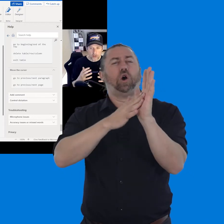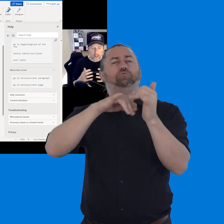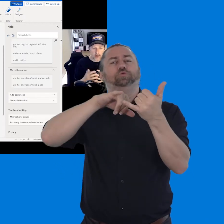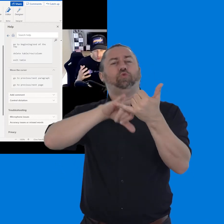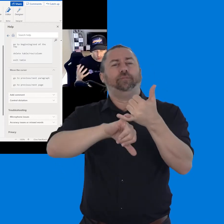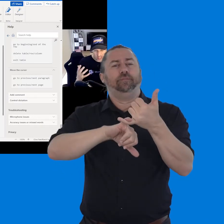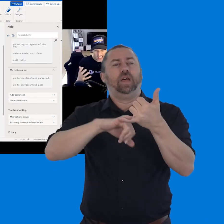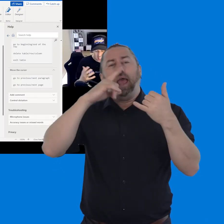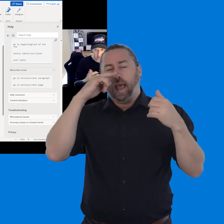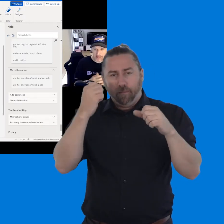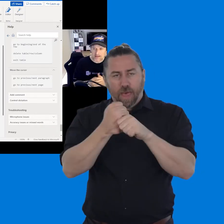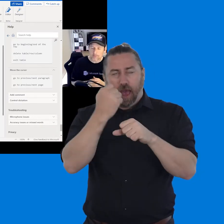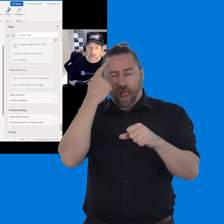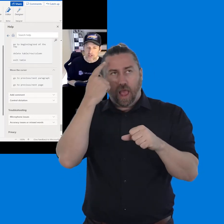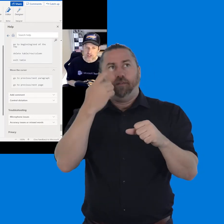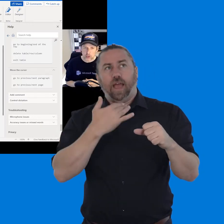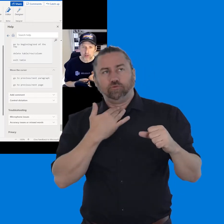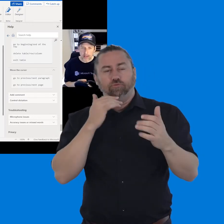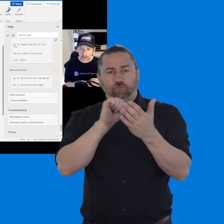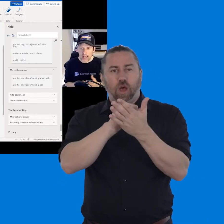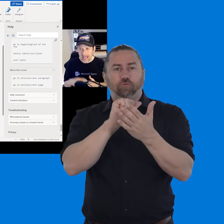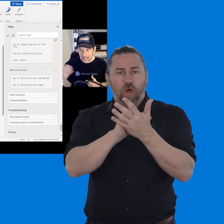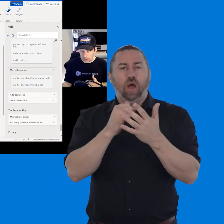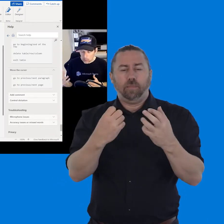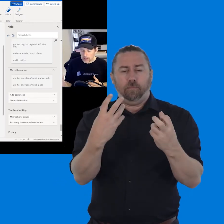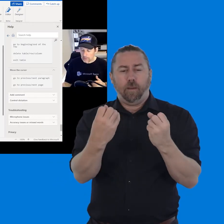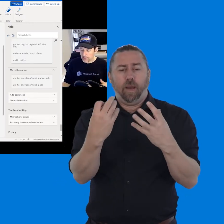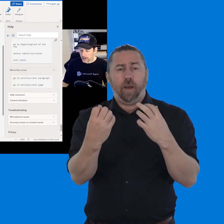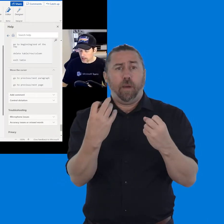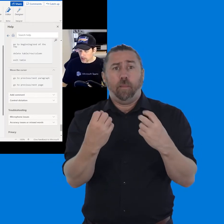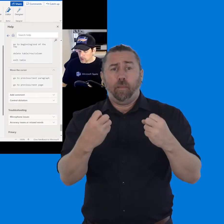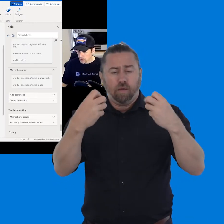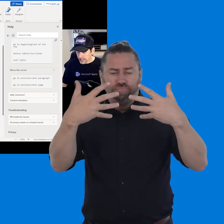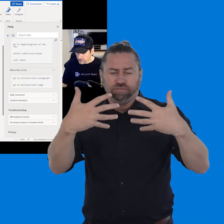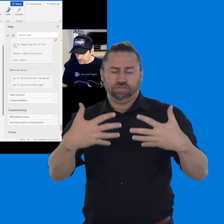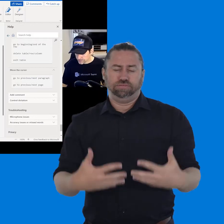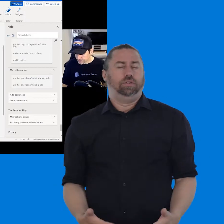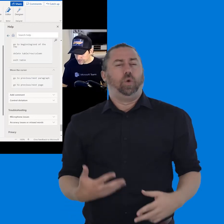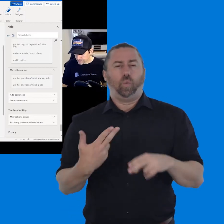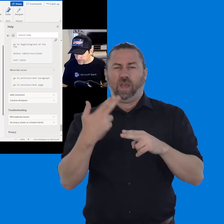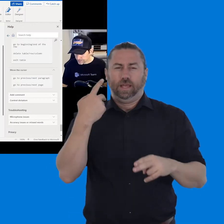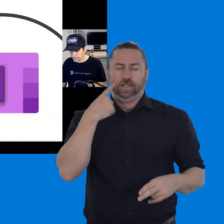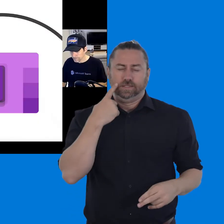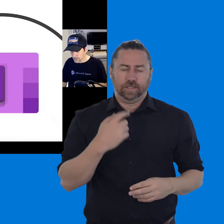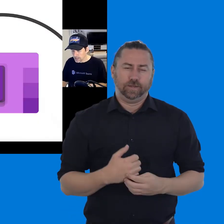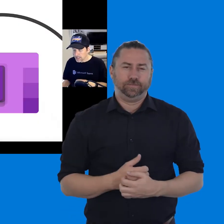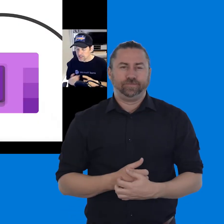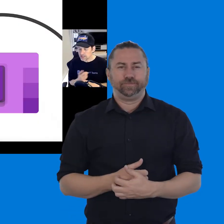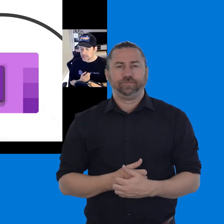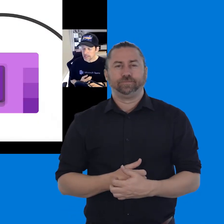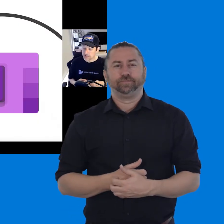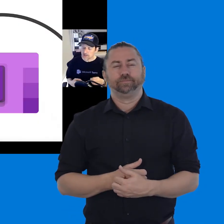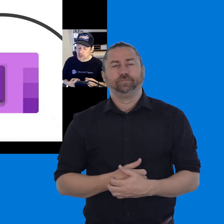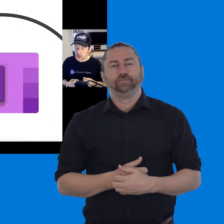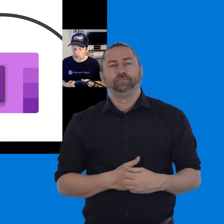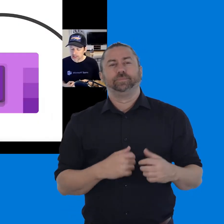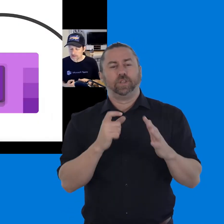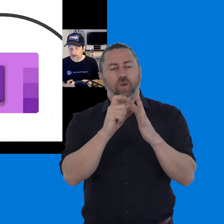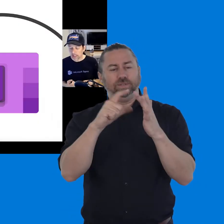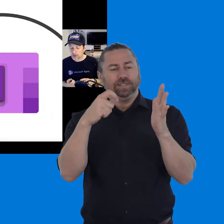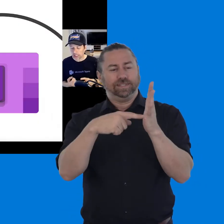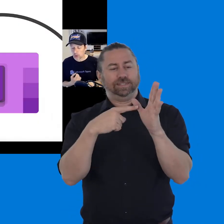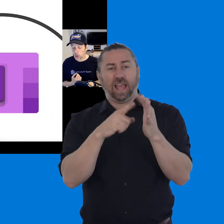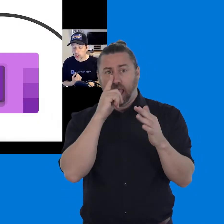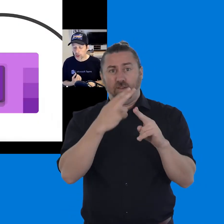Microsoft, and it'll get better. So you'll get better and it will get better, no doubt. Dictate, as I've just shown you,